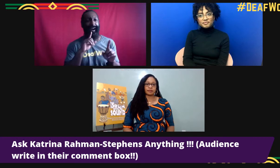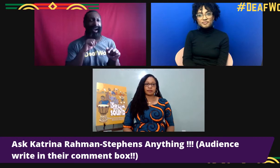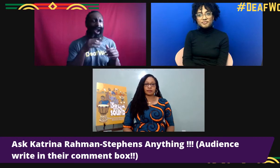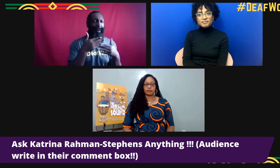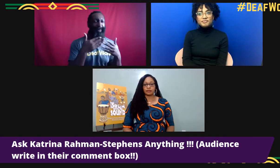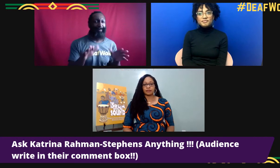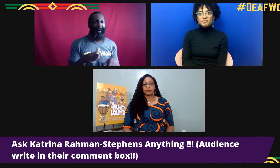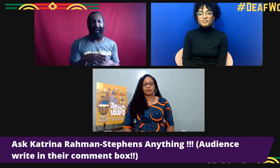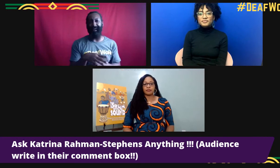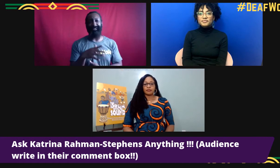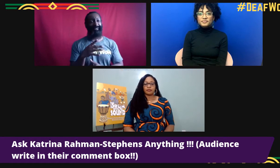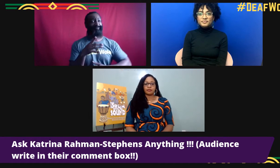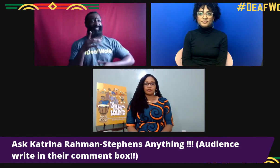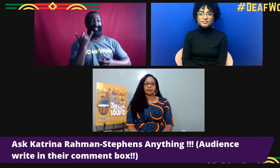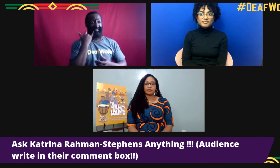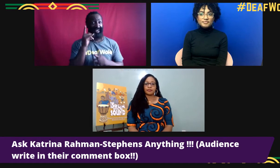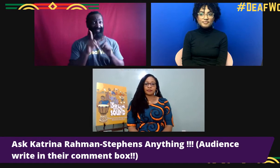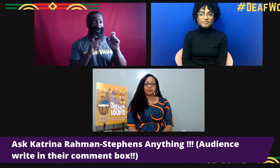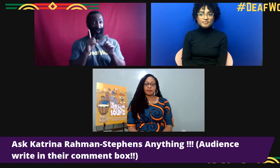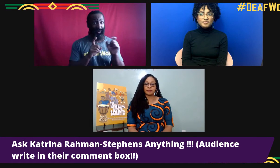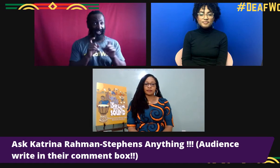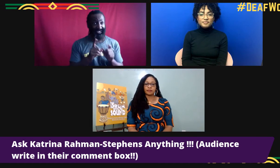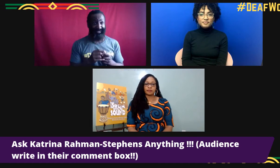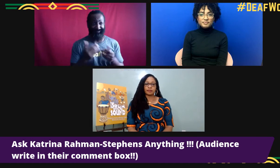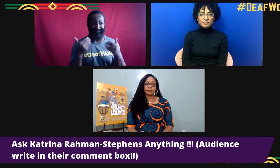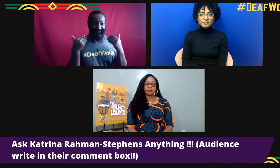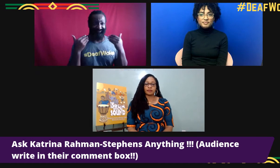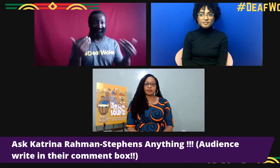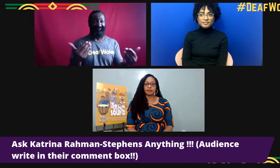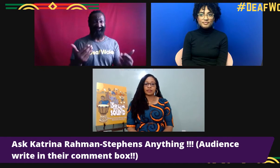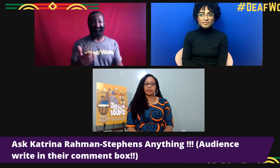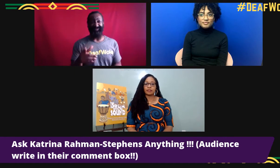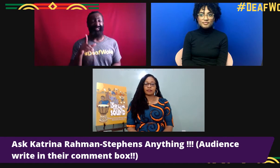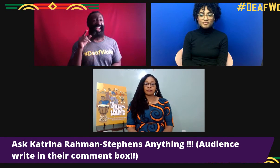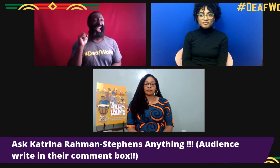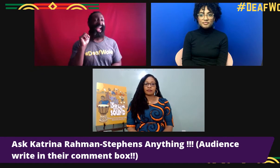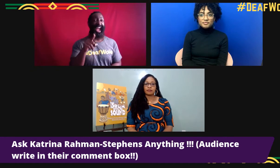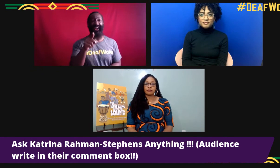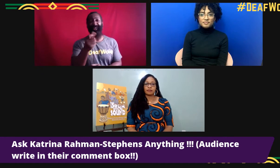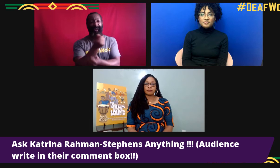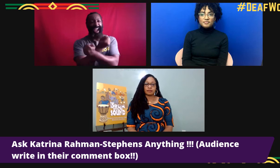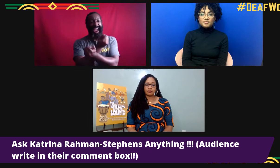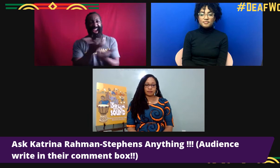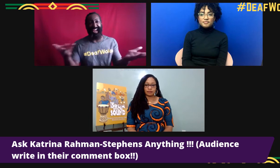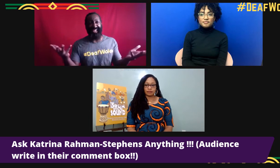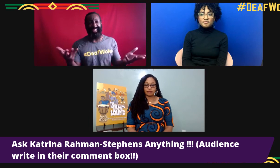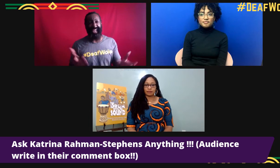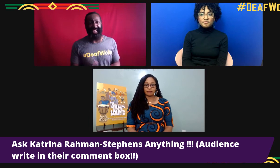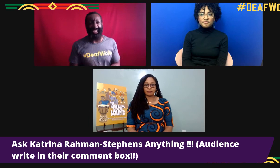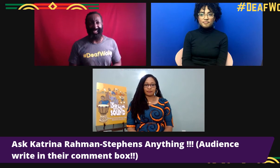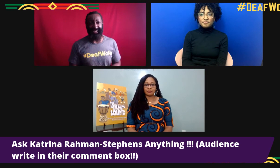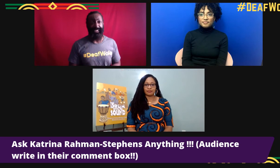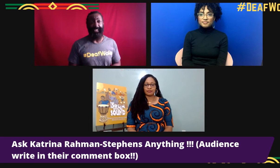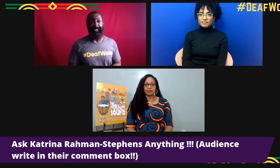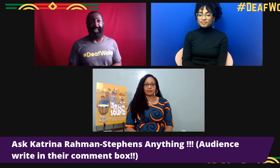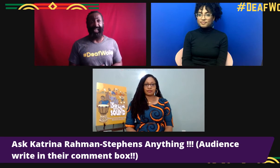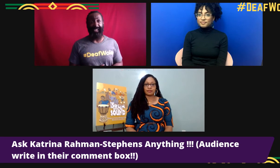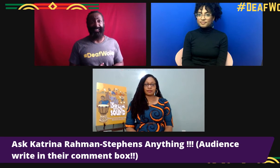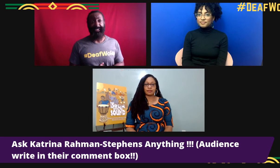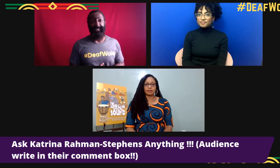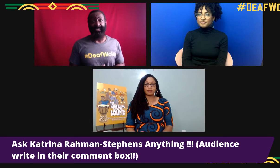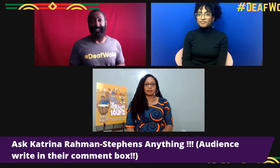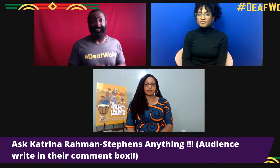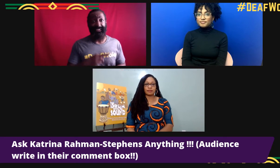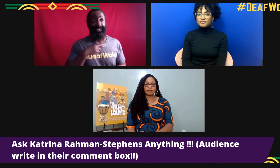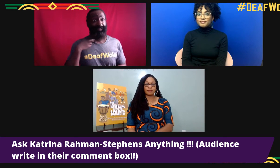your questions in the chat box, comment box. If you have a question, this is your time. You can ask her